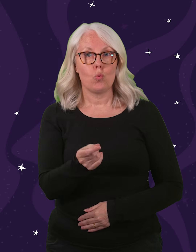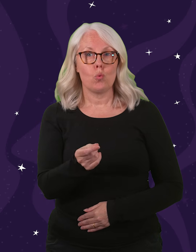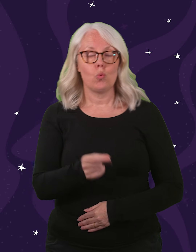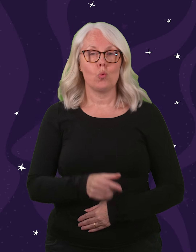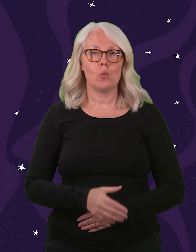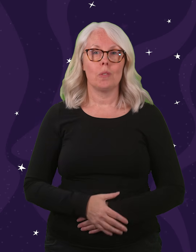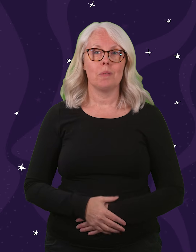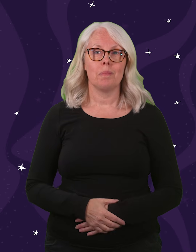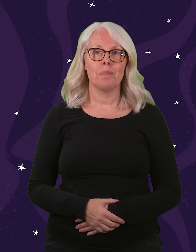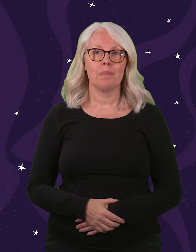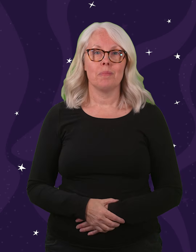lleuad,